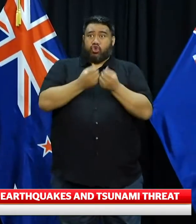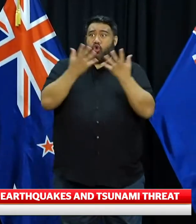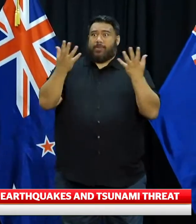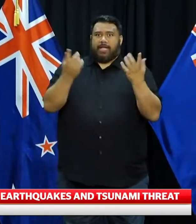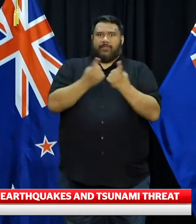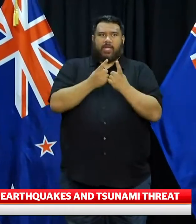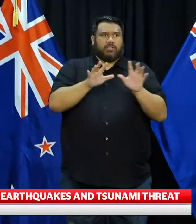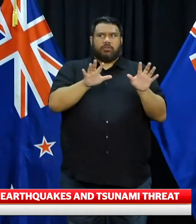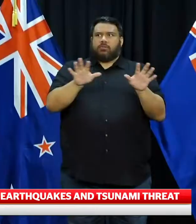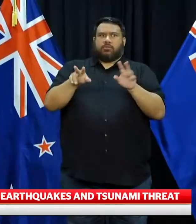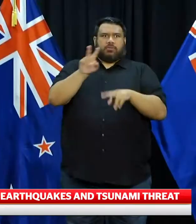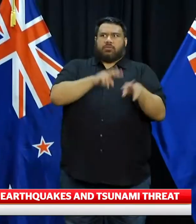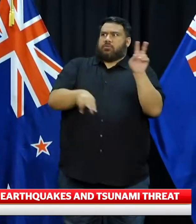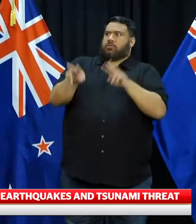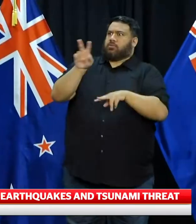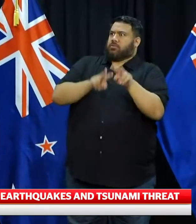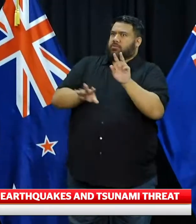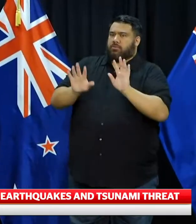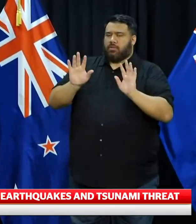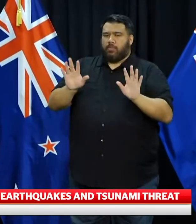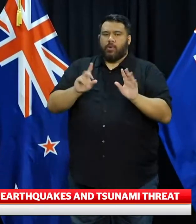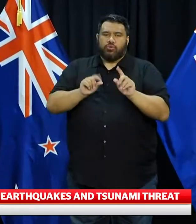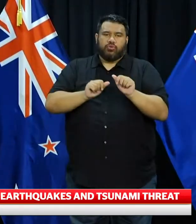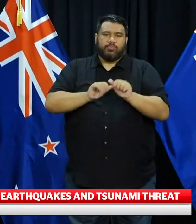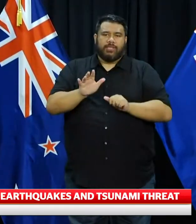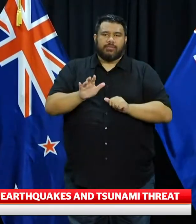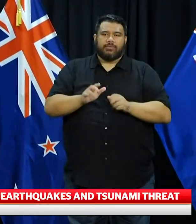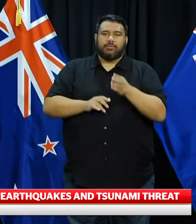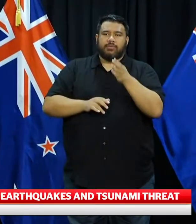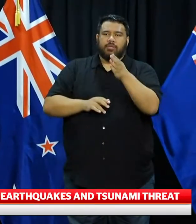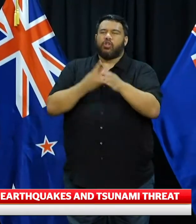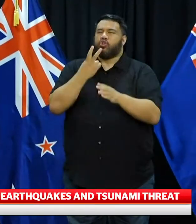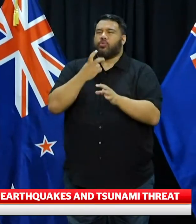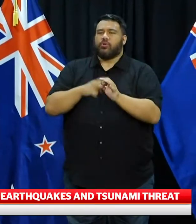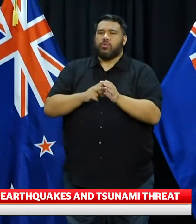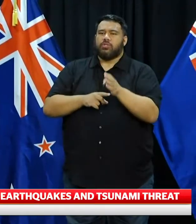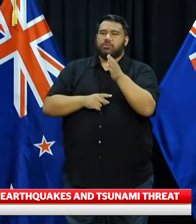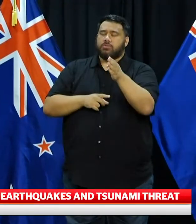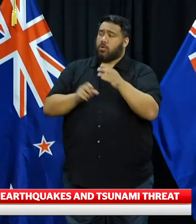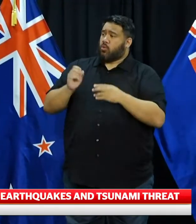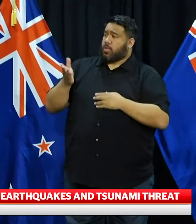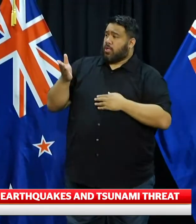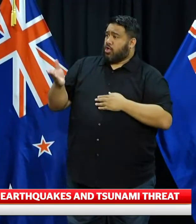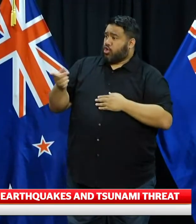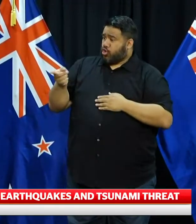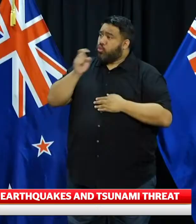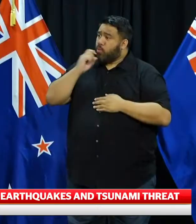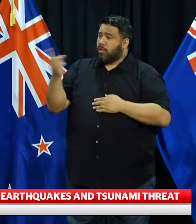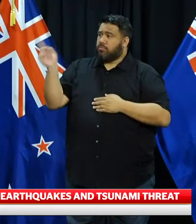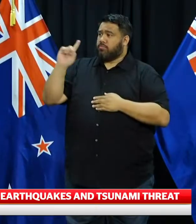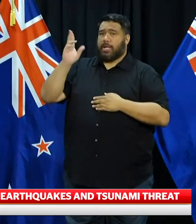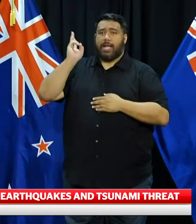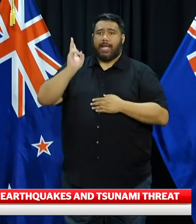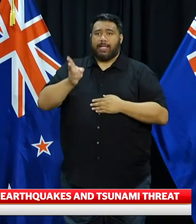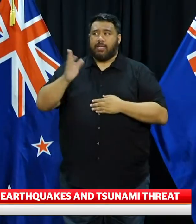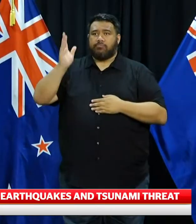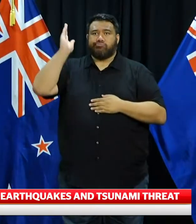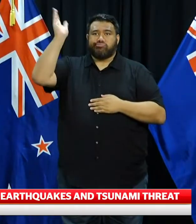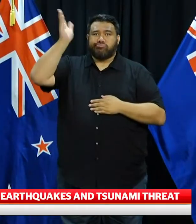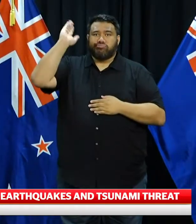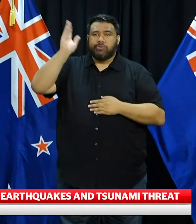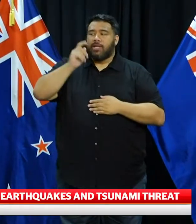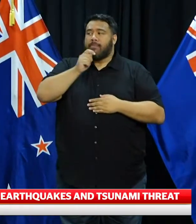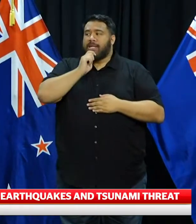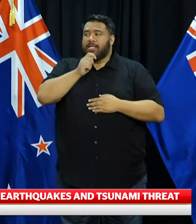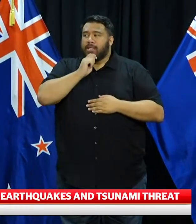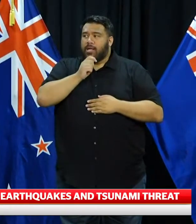swiftly. So maybe if there's just the last couple of questions. Will you update us again in a media conference, and also are you planning on heading out